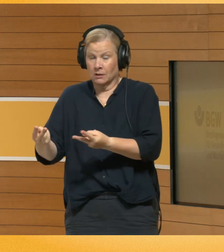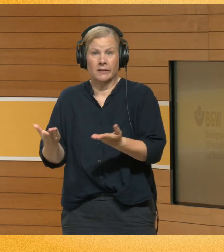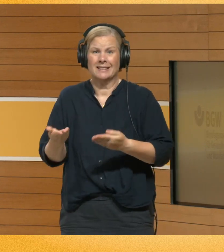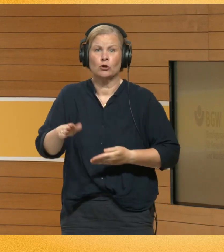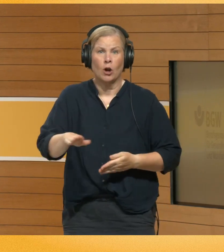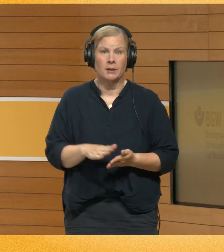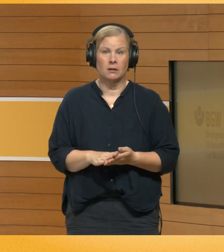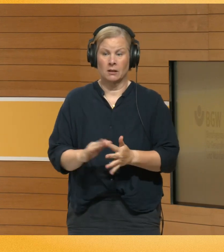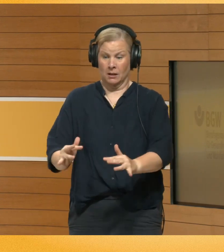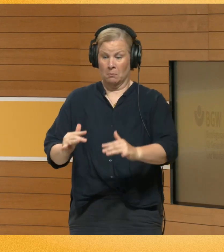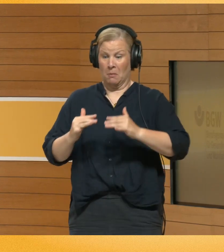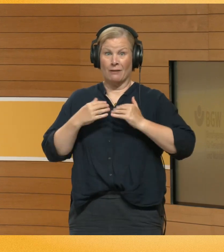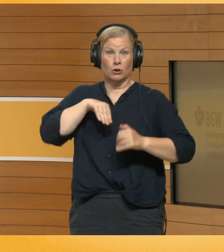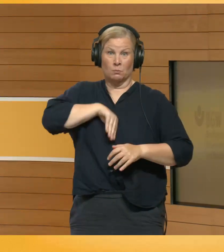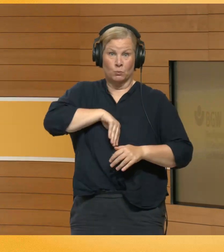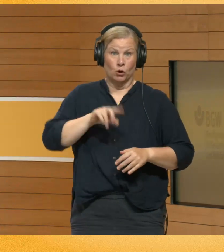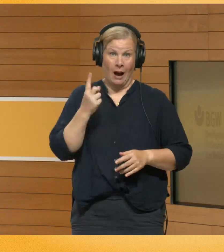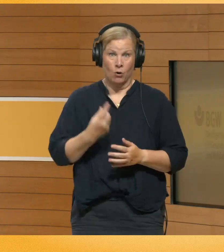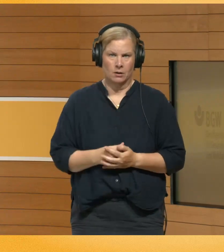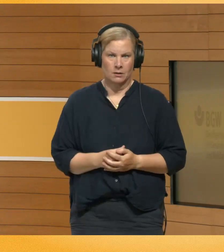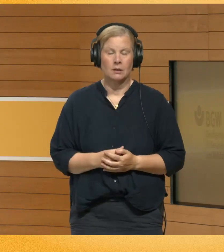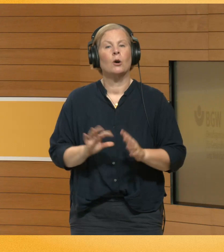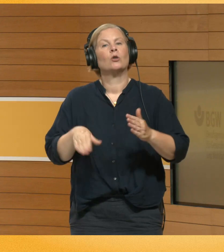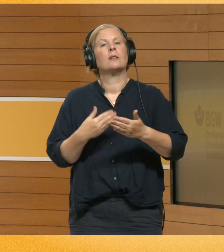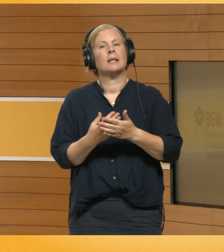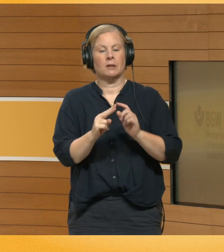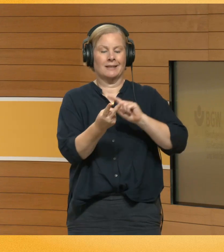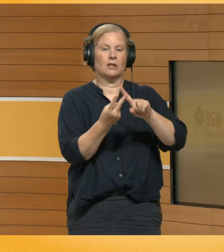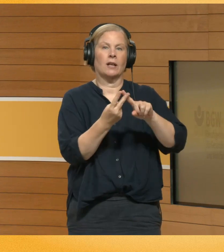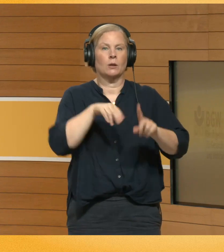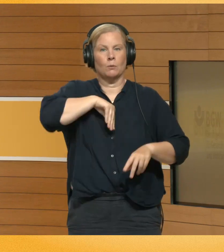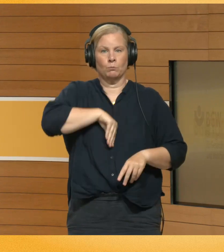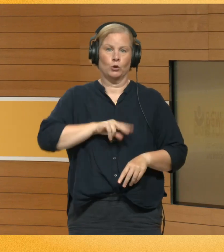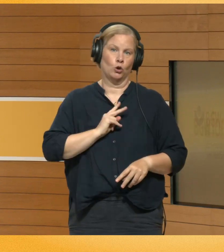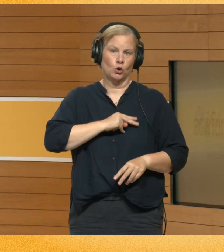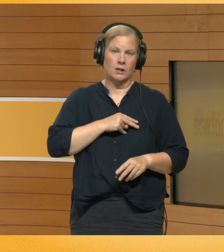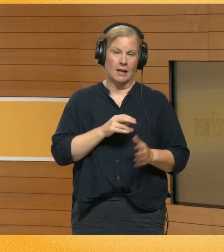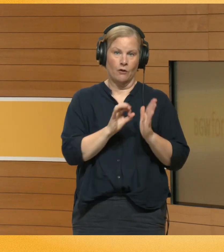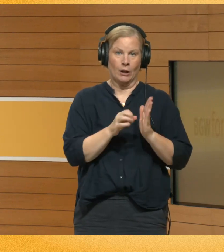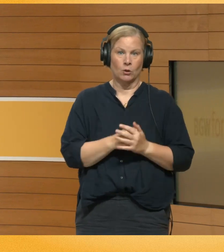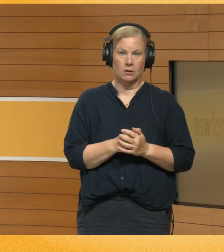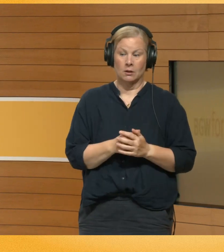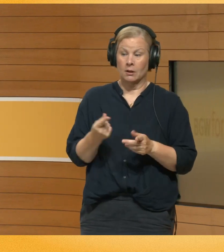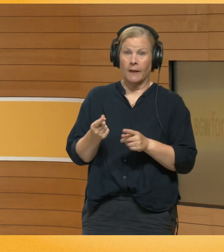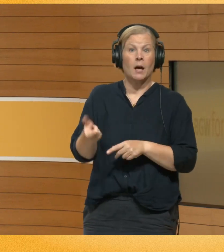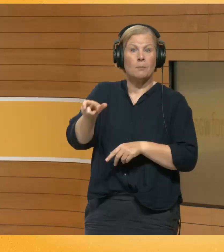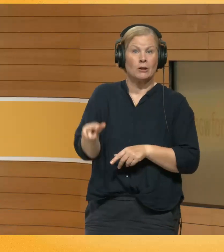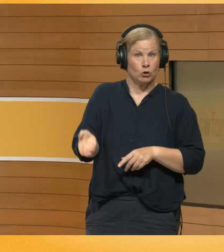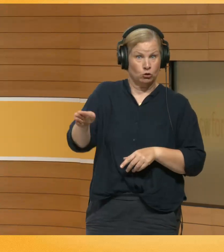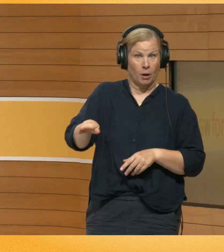psychosocial impact when it comes to the respect for the body, religiously or just the respect in general, to